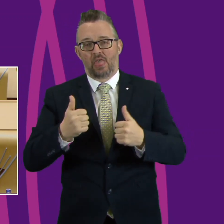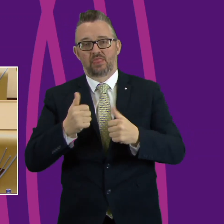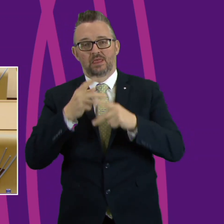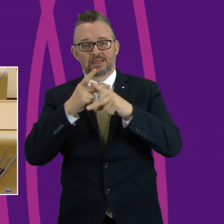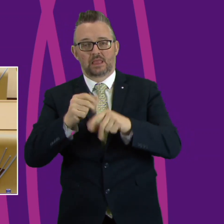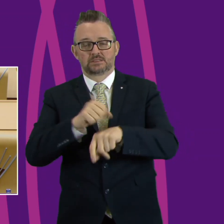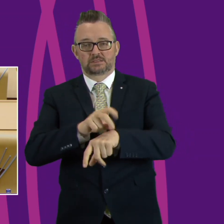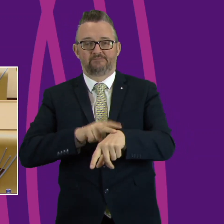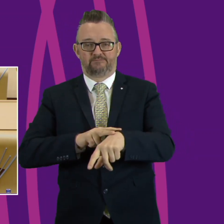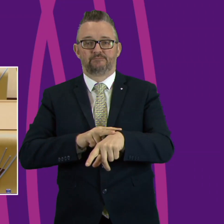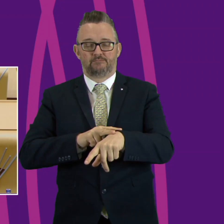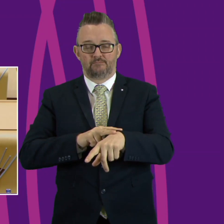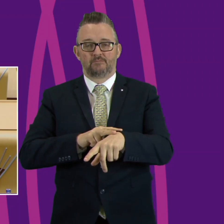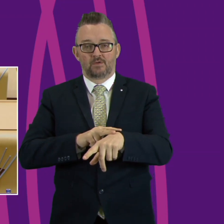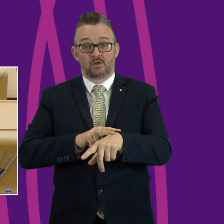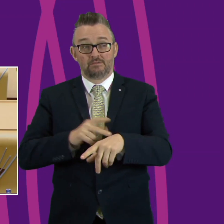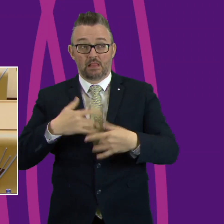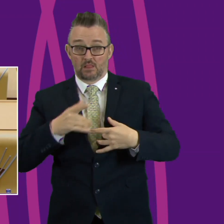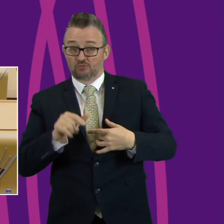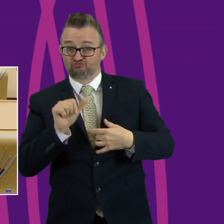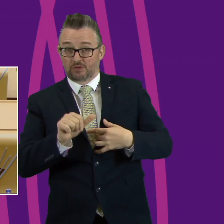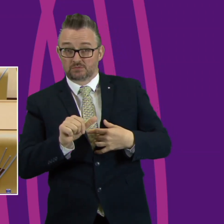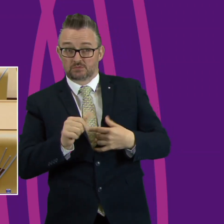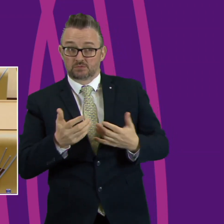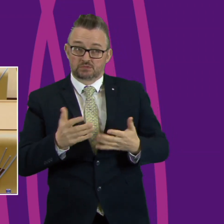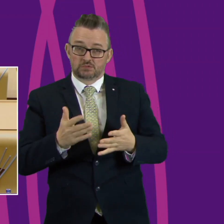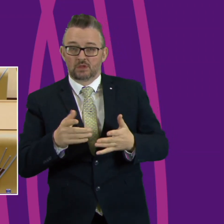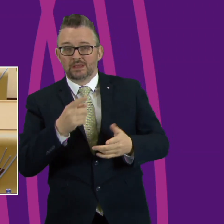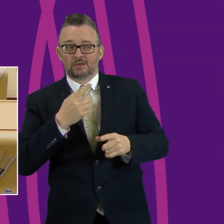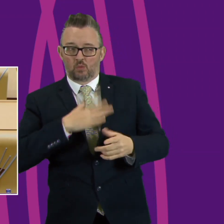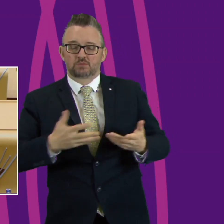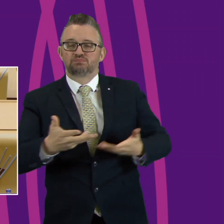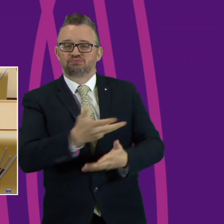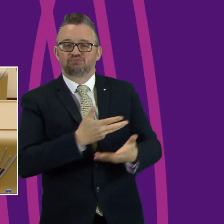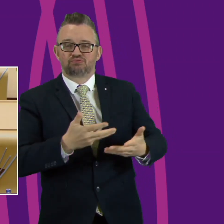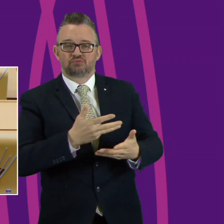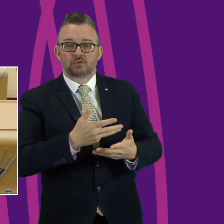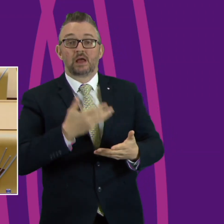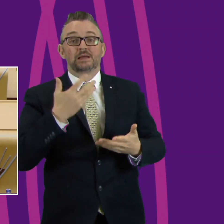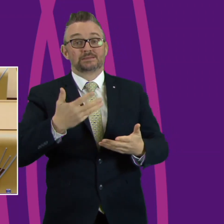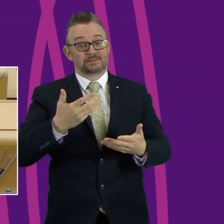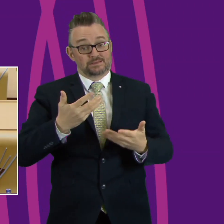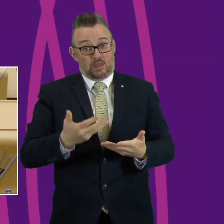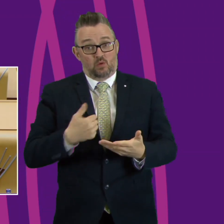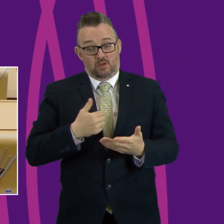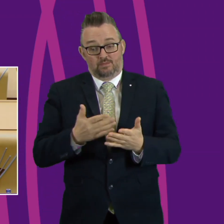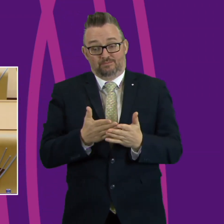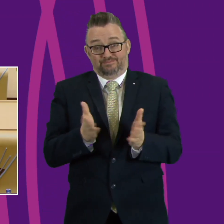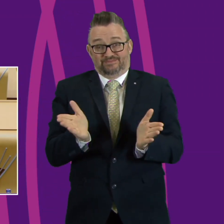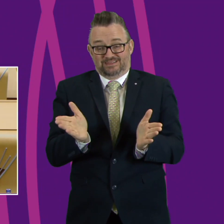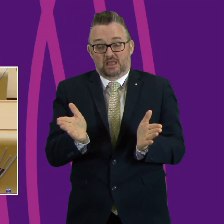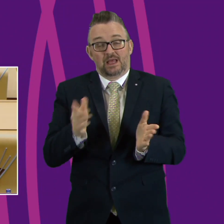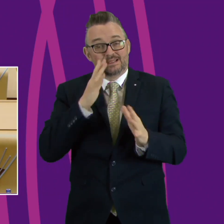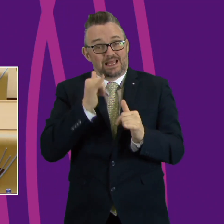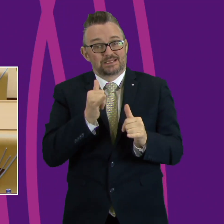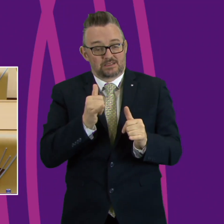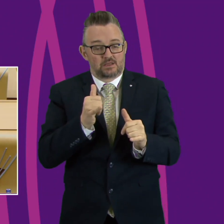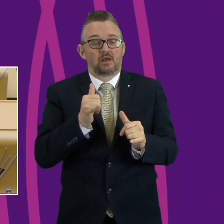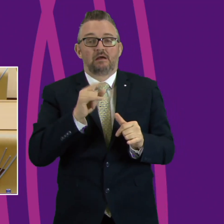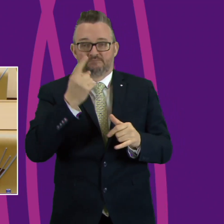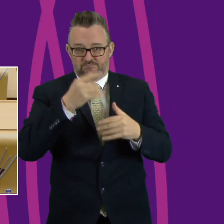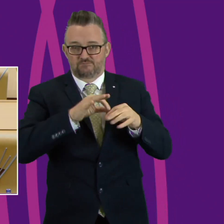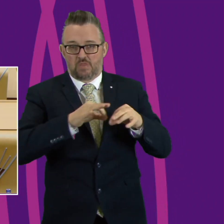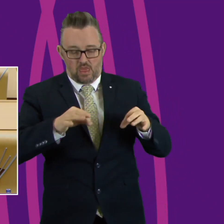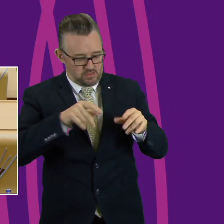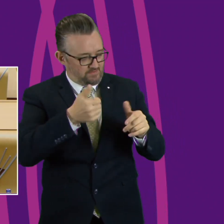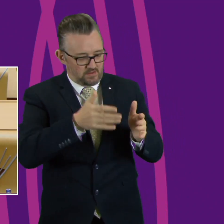not that is the right thing to do. Of course, having expanded it now to all those patients admitted to